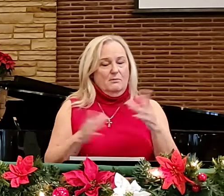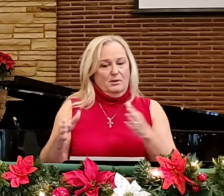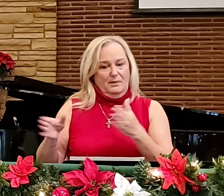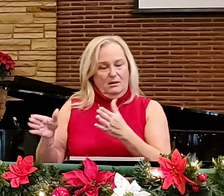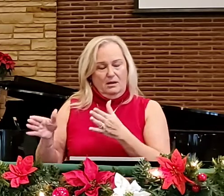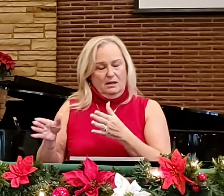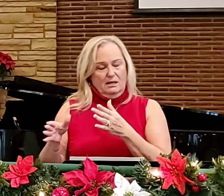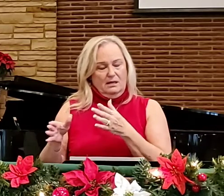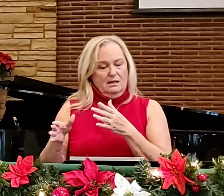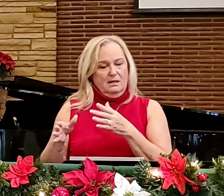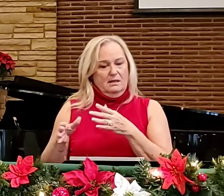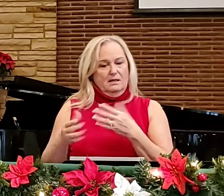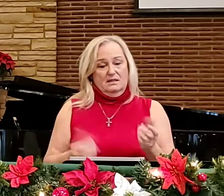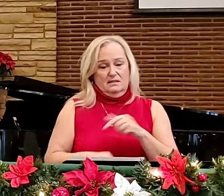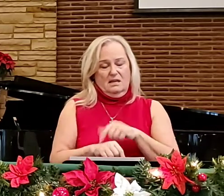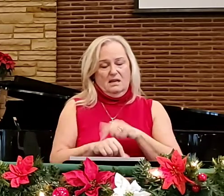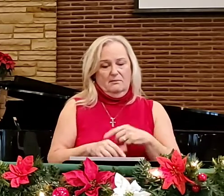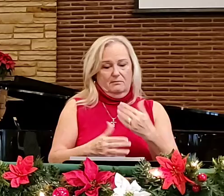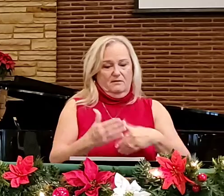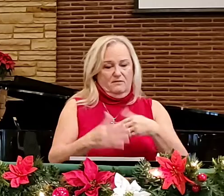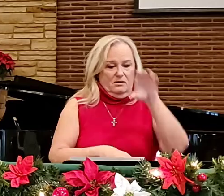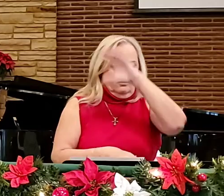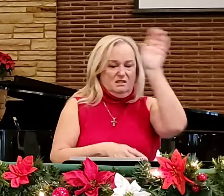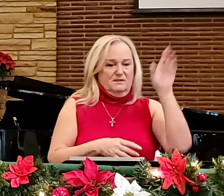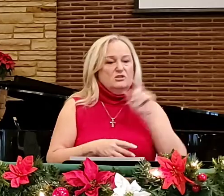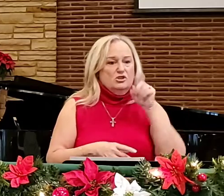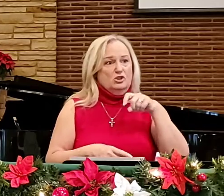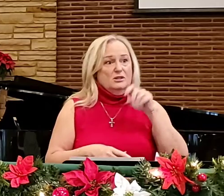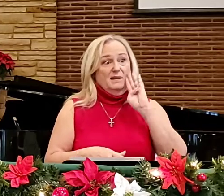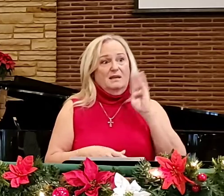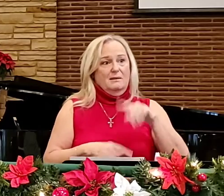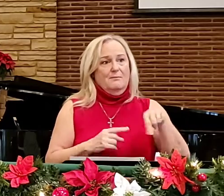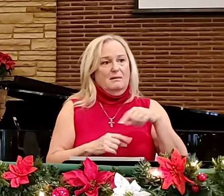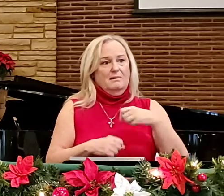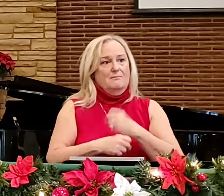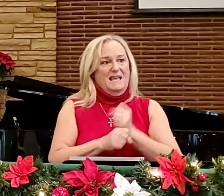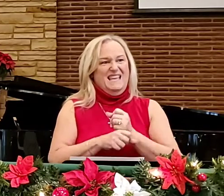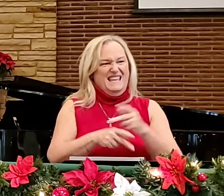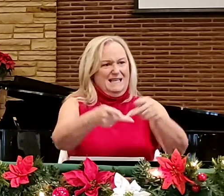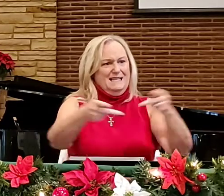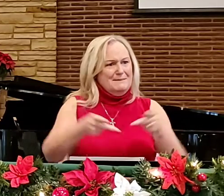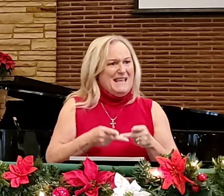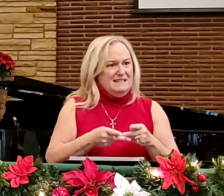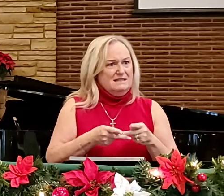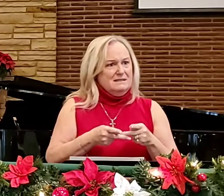preparing. This time before Christmas should be about making space.